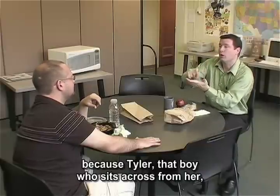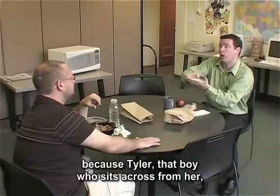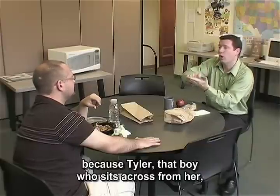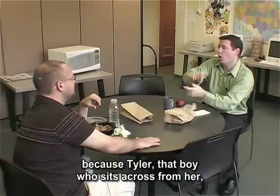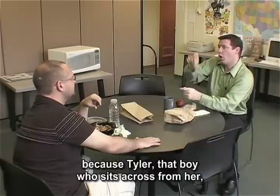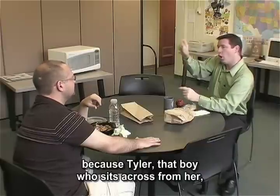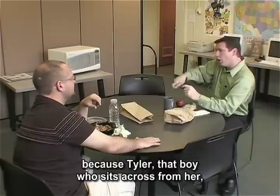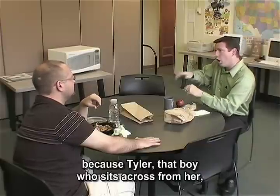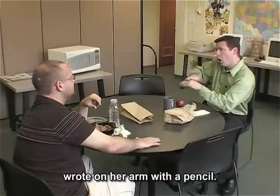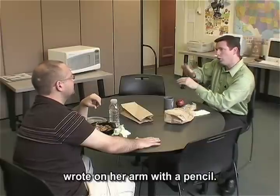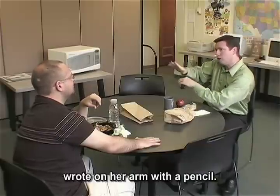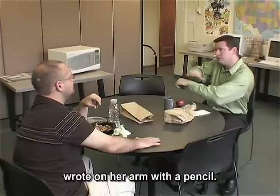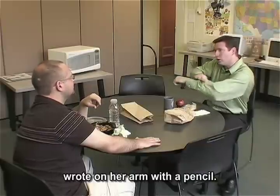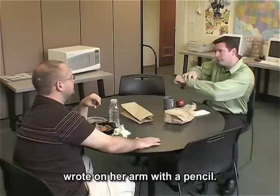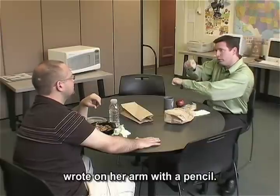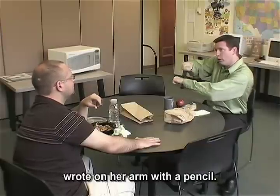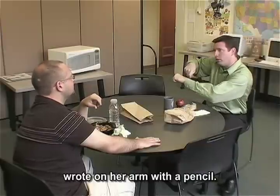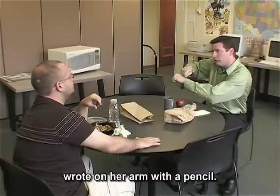wrote on her arm with a pencil.